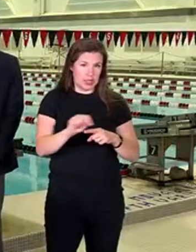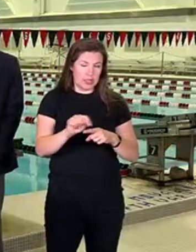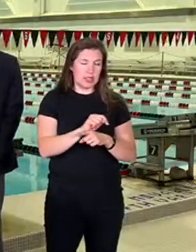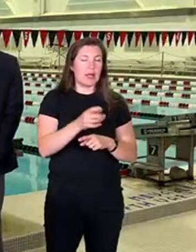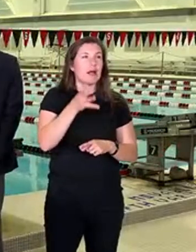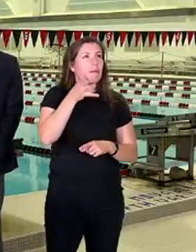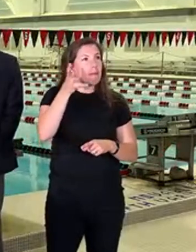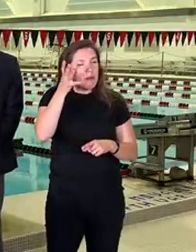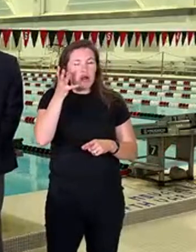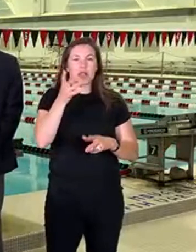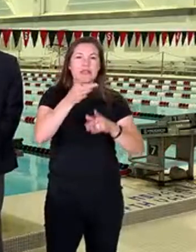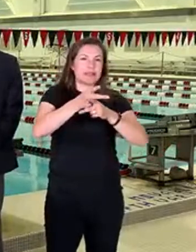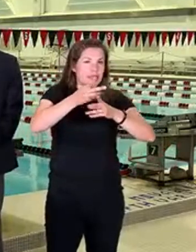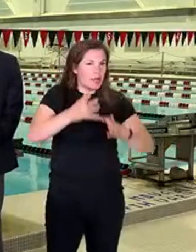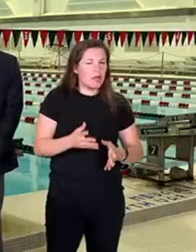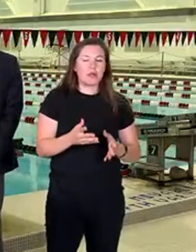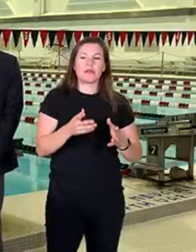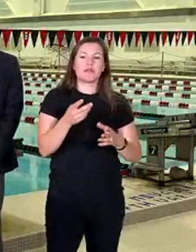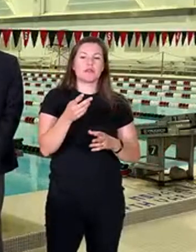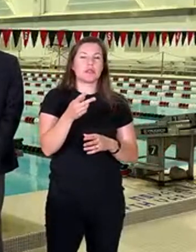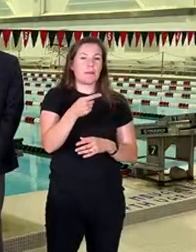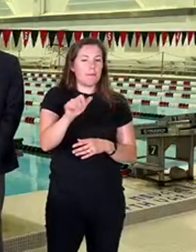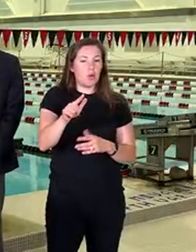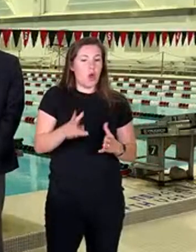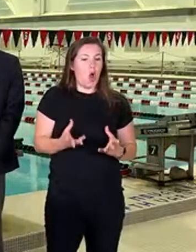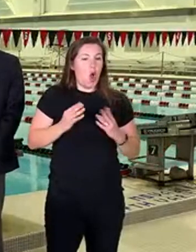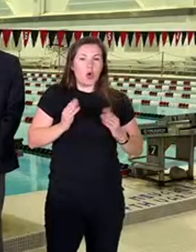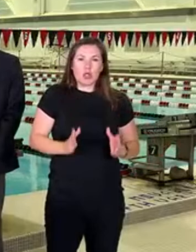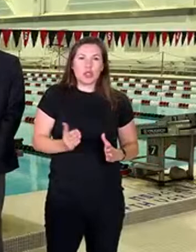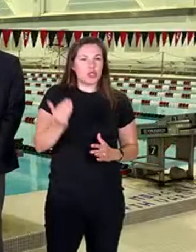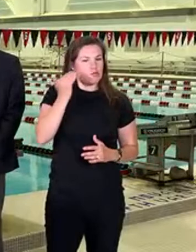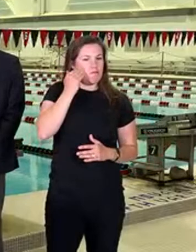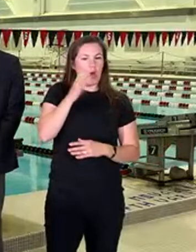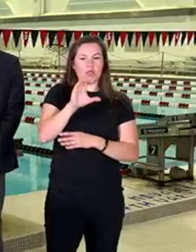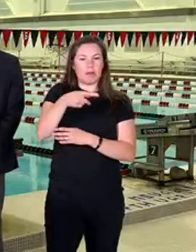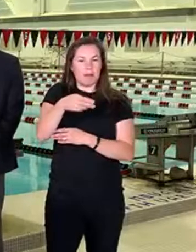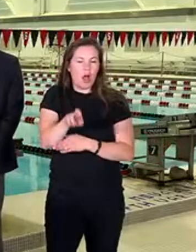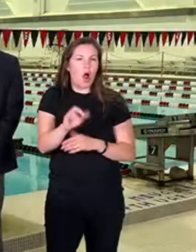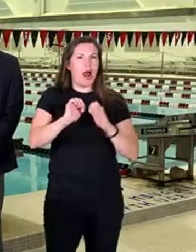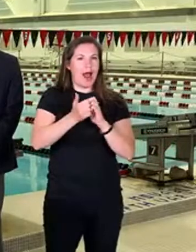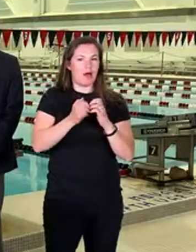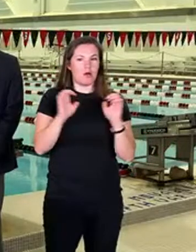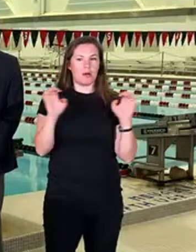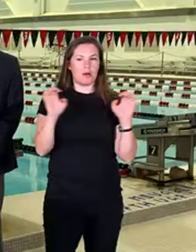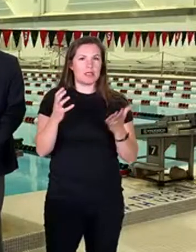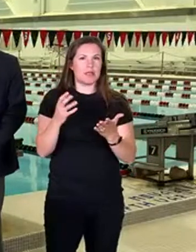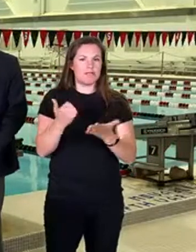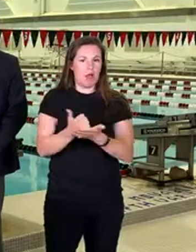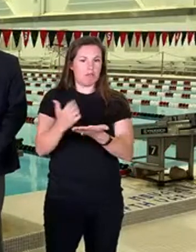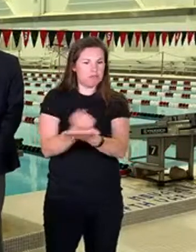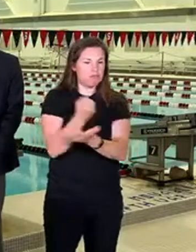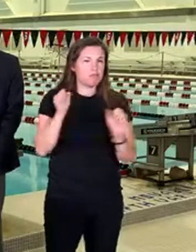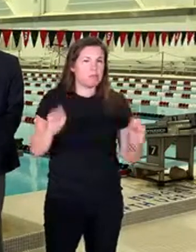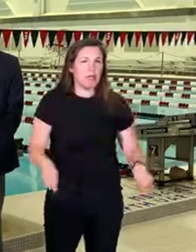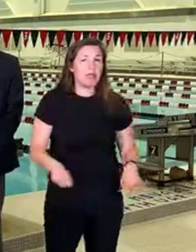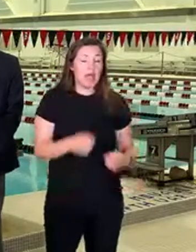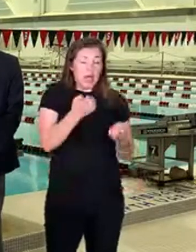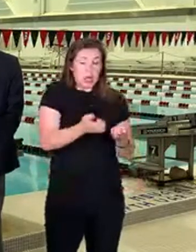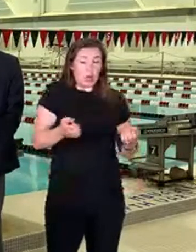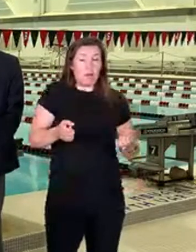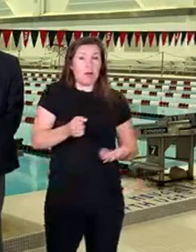Parents, caregivers, and pool owners should know CPR and how to get emergency help. Keep equipment approved by the